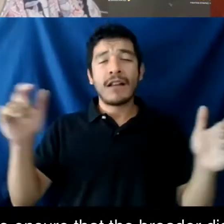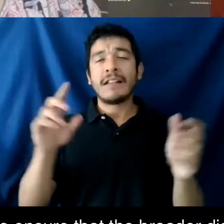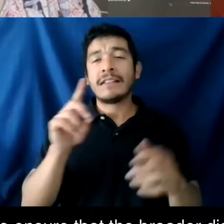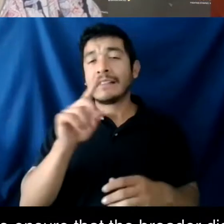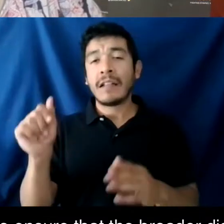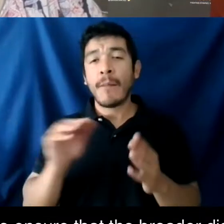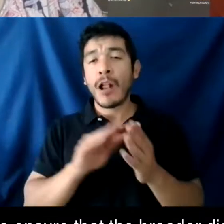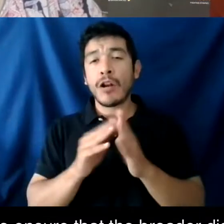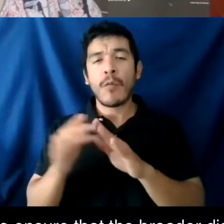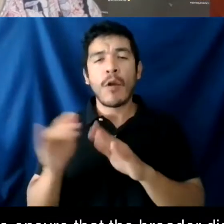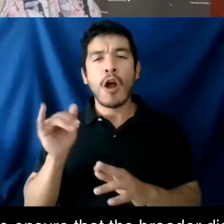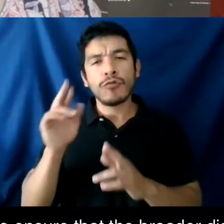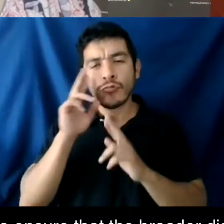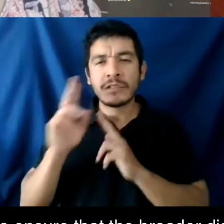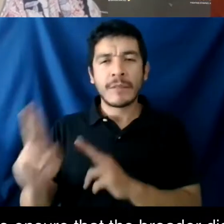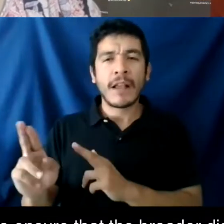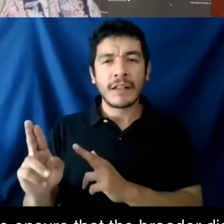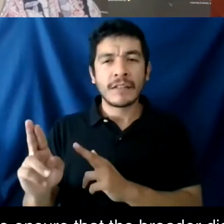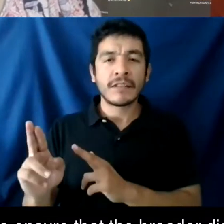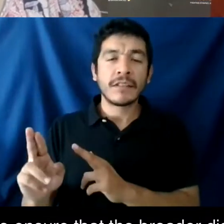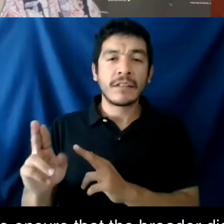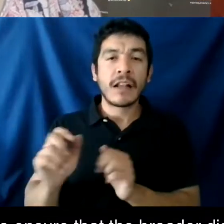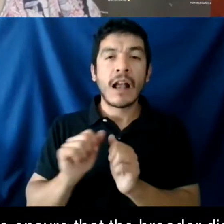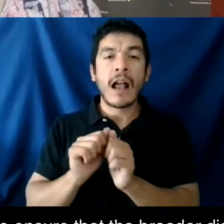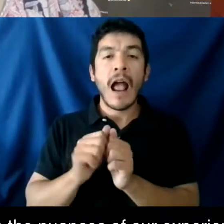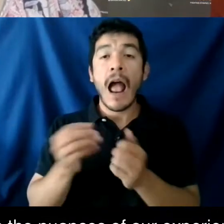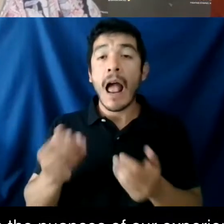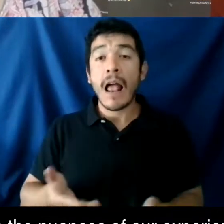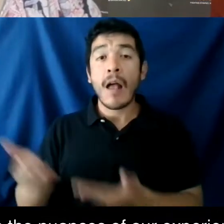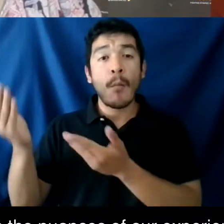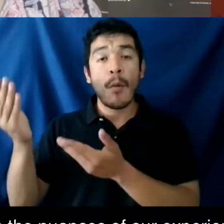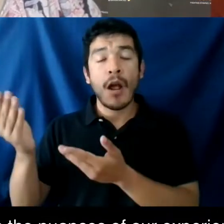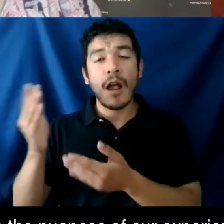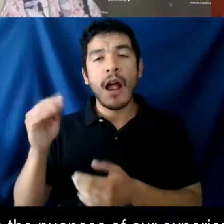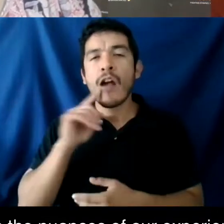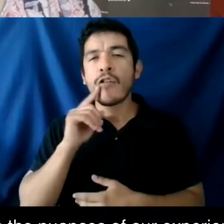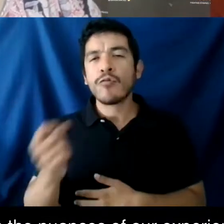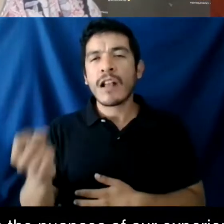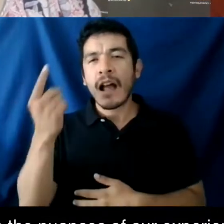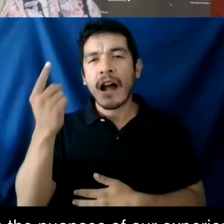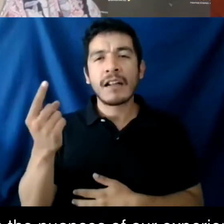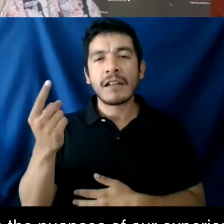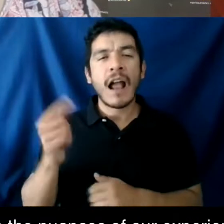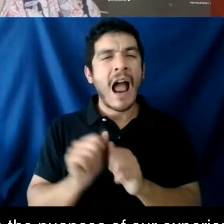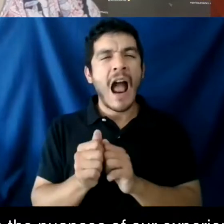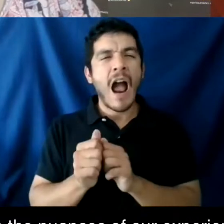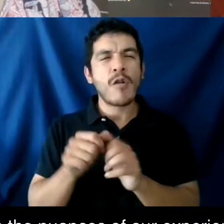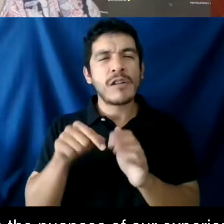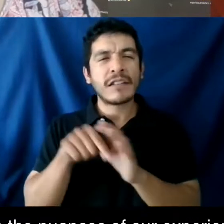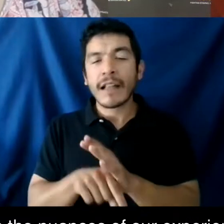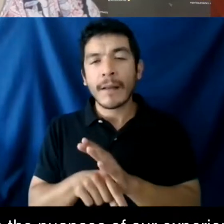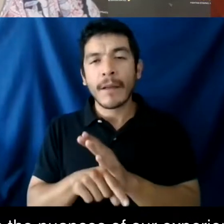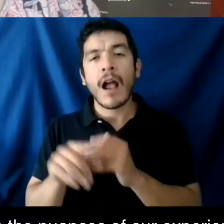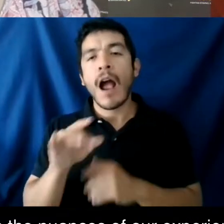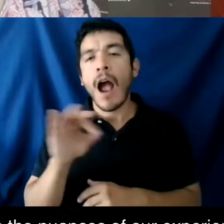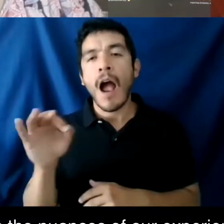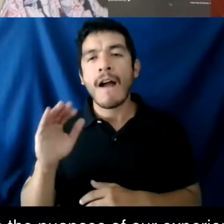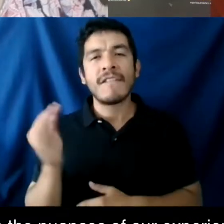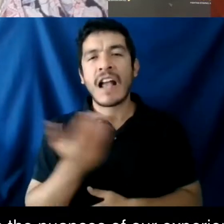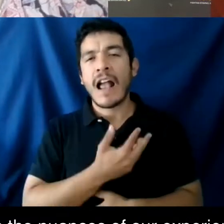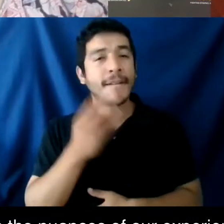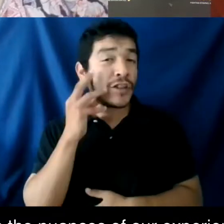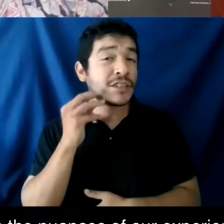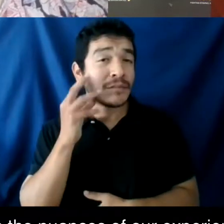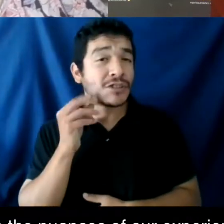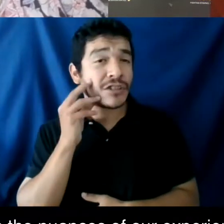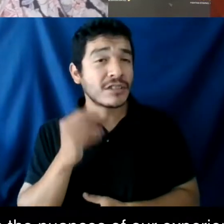also respects, uplifts, and really understands the nuances of our